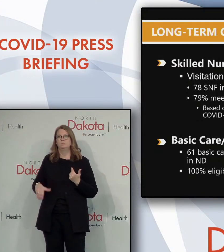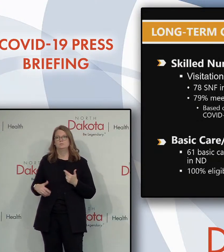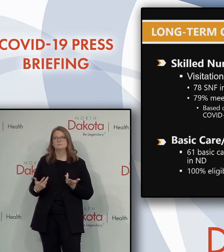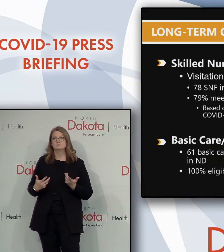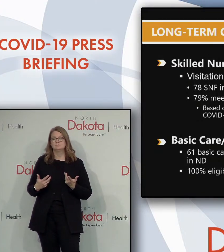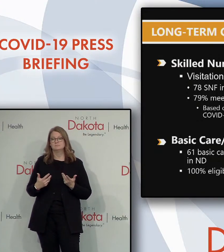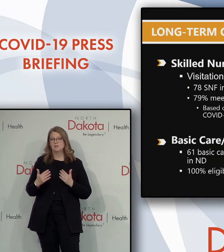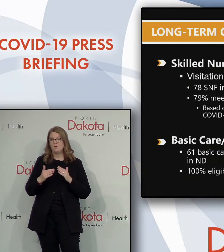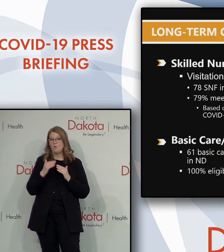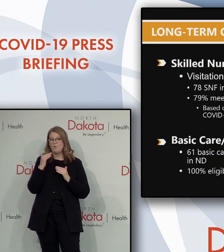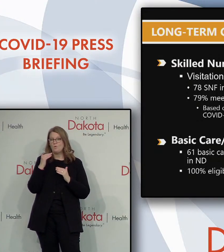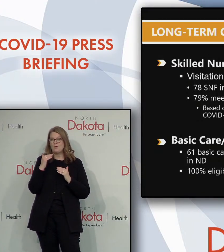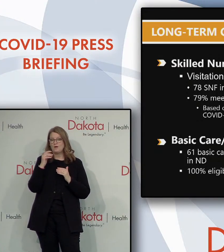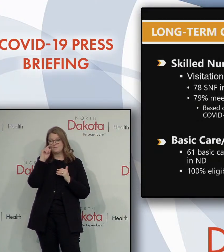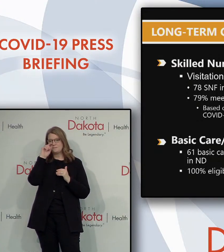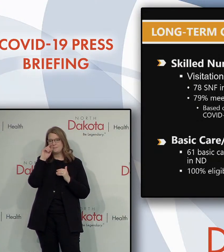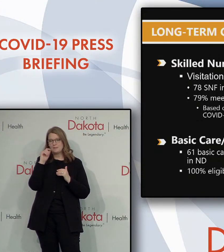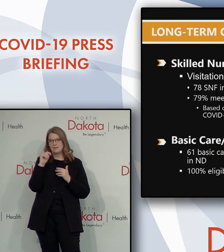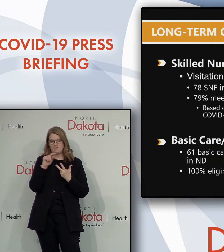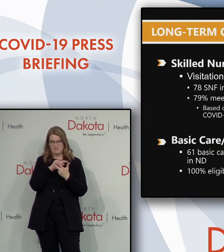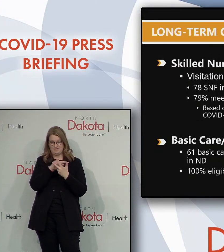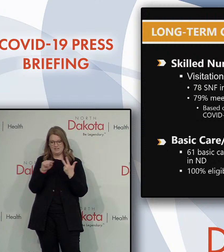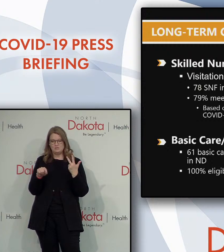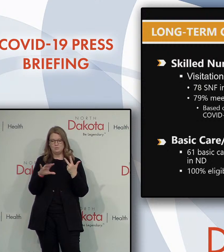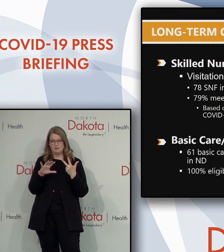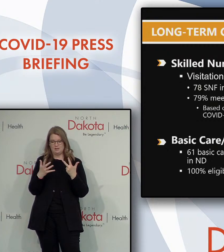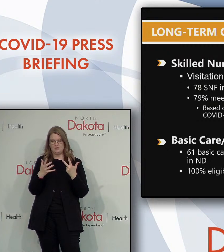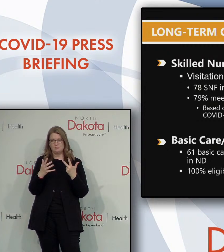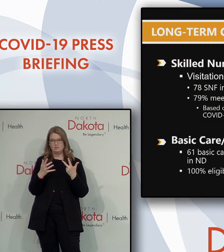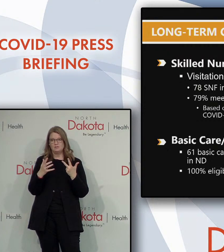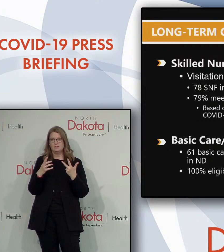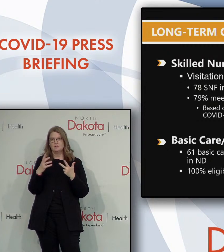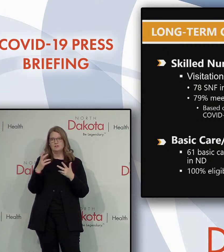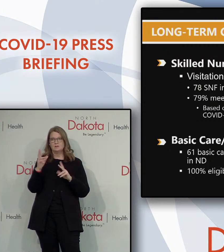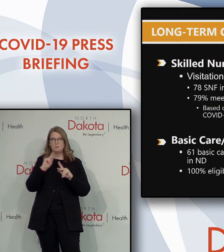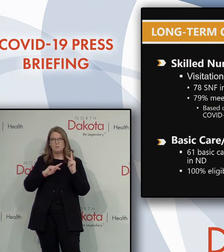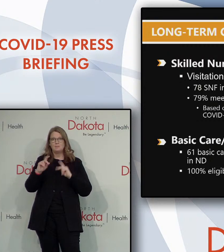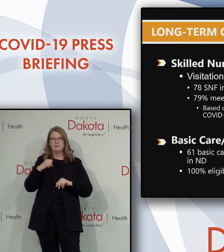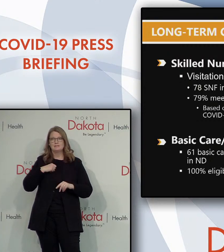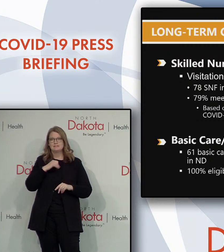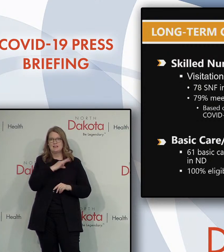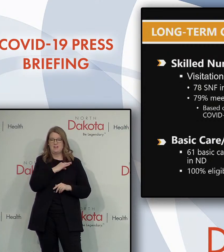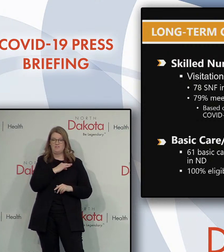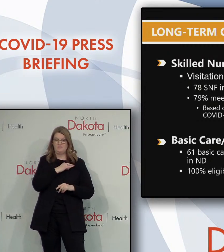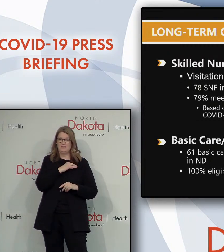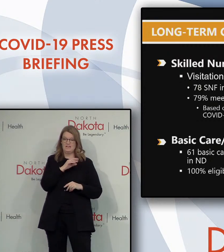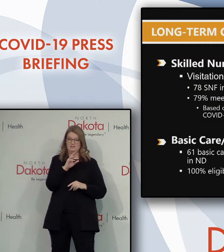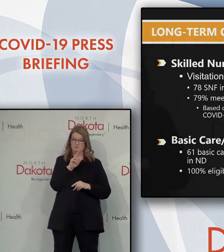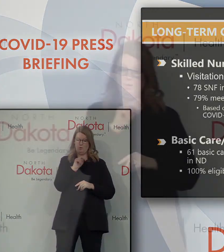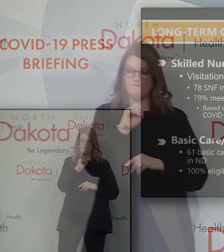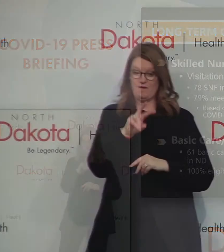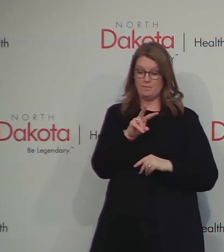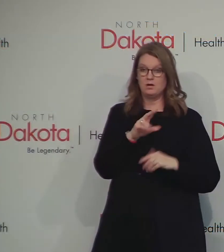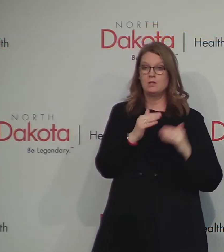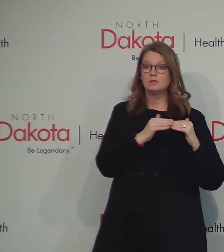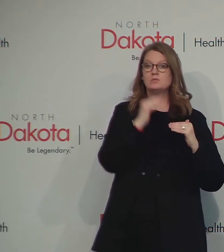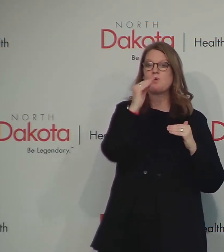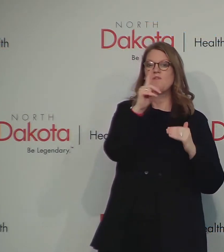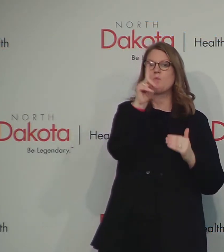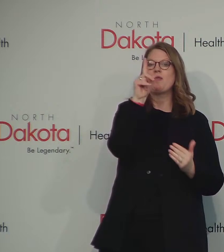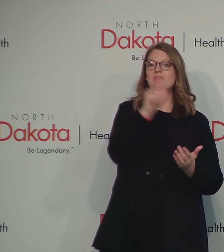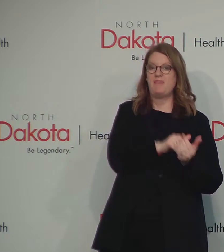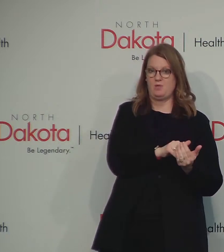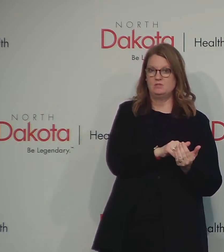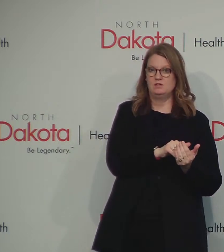in long-term care across those 3 categories, residents and staff, in mid-November. So we've come a long way in protecting our